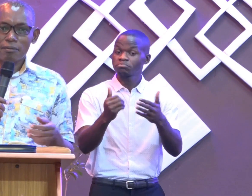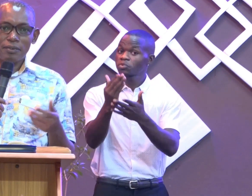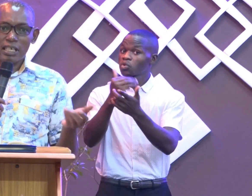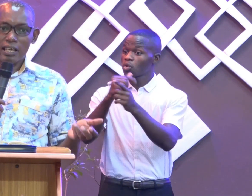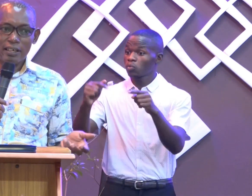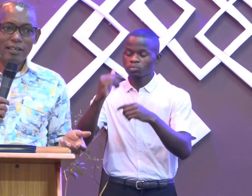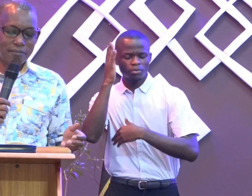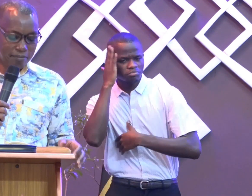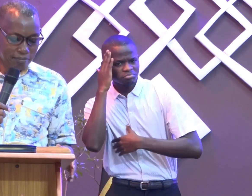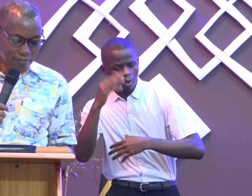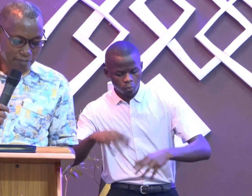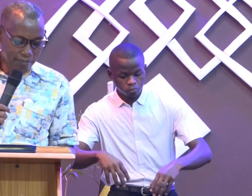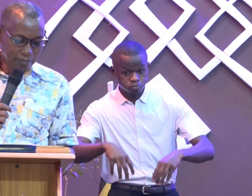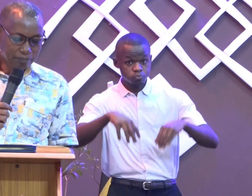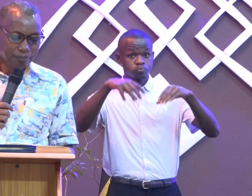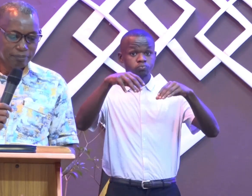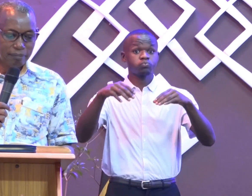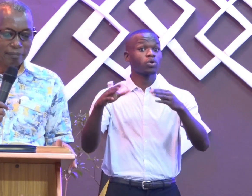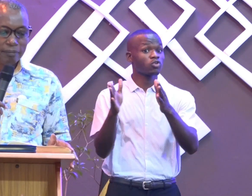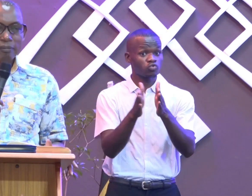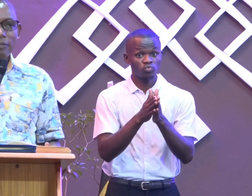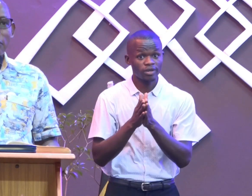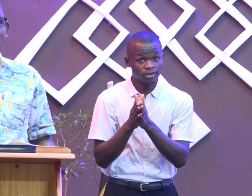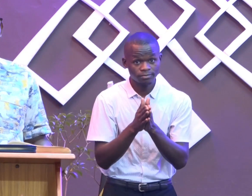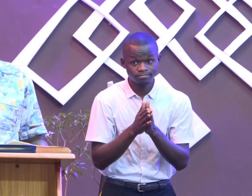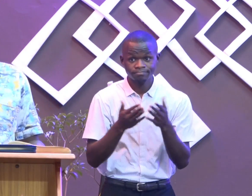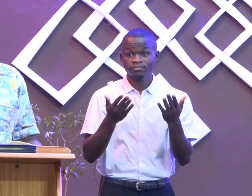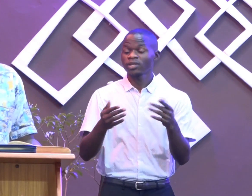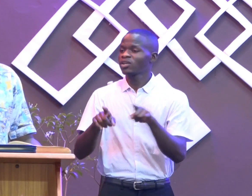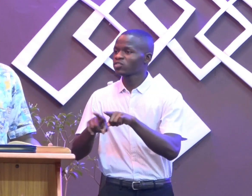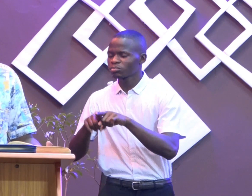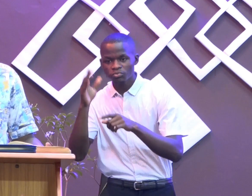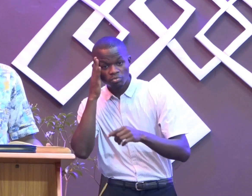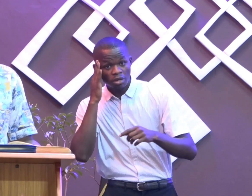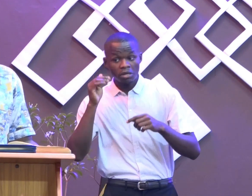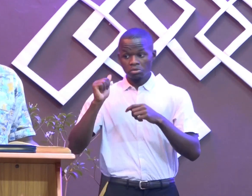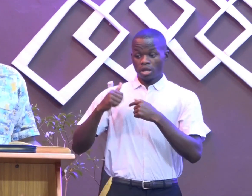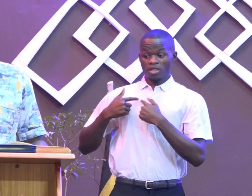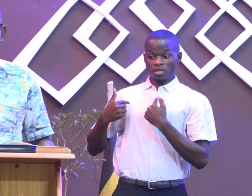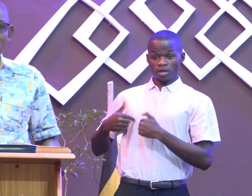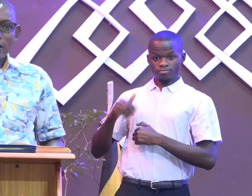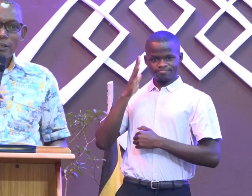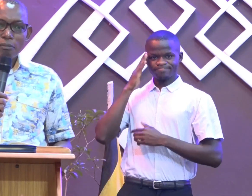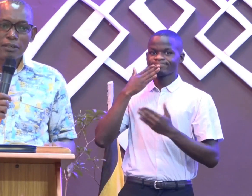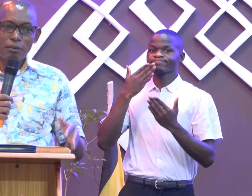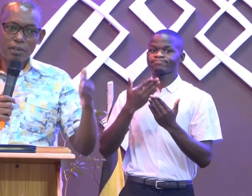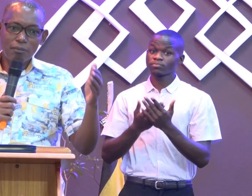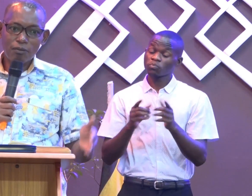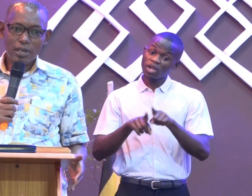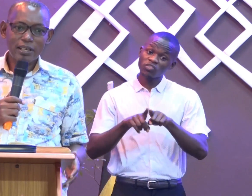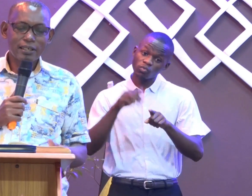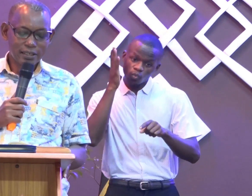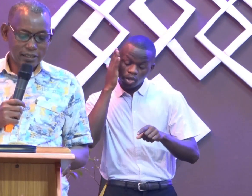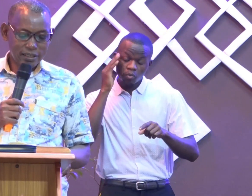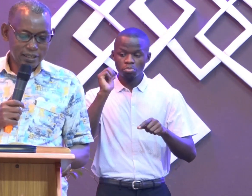Twemanyi, tukuze naye. We know him, we've grown with him. Tumanyi omutima gwe. We know his heart. Tumanyi